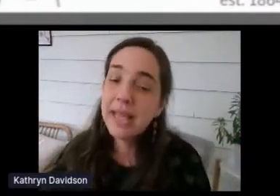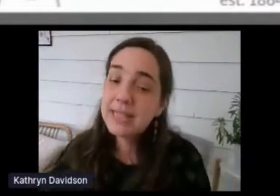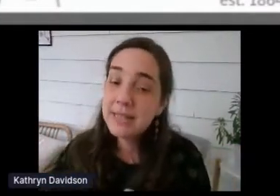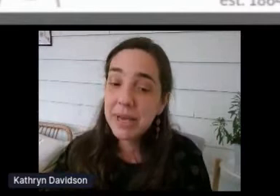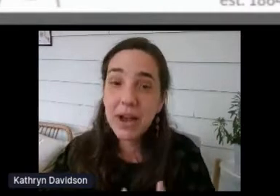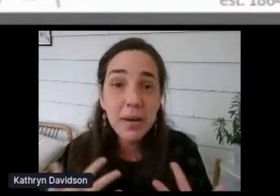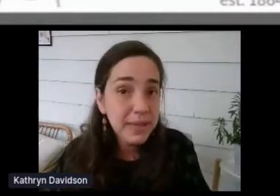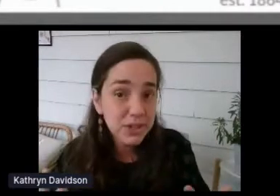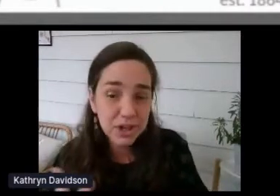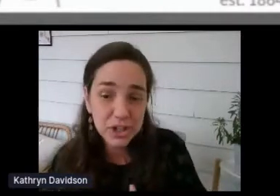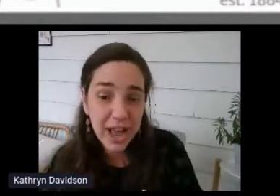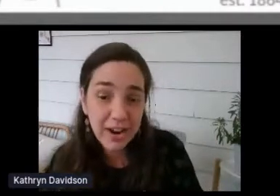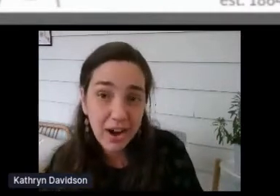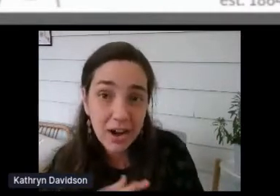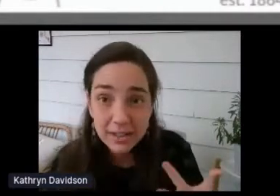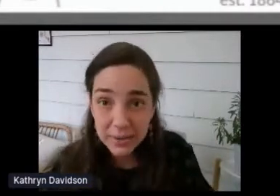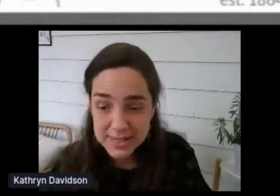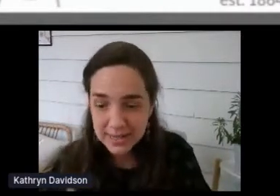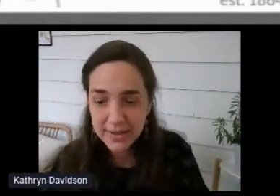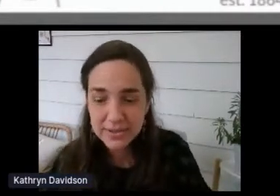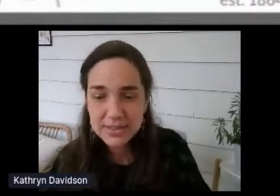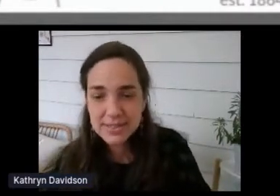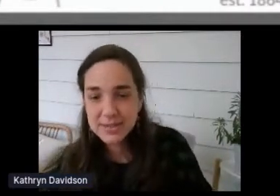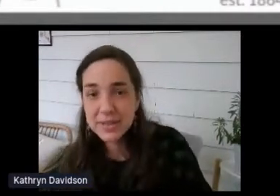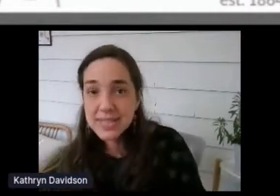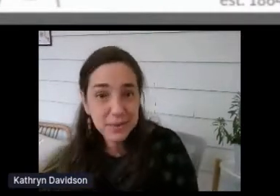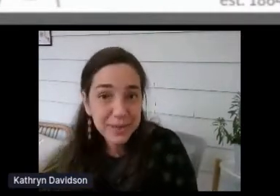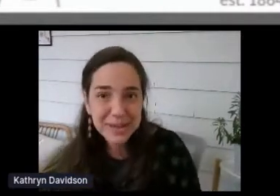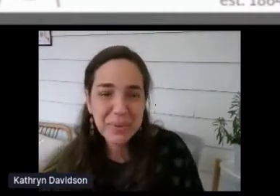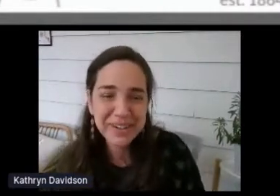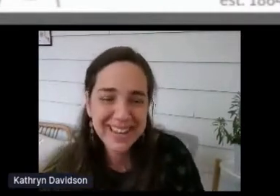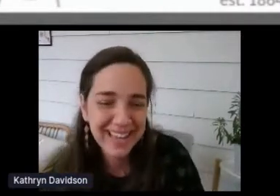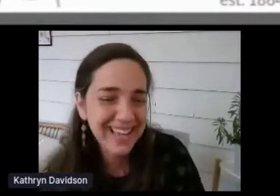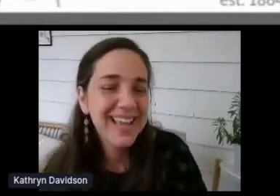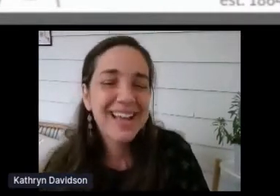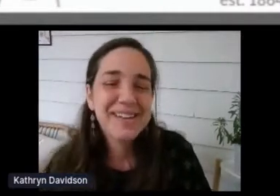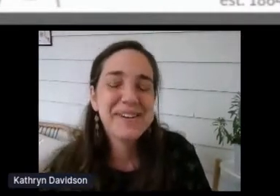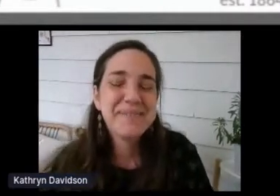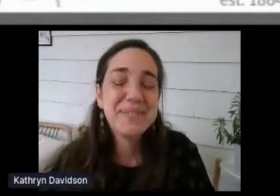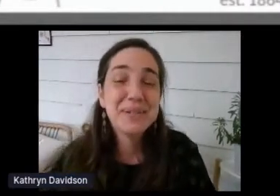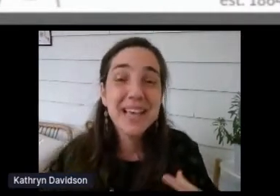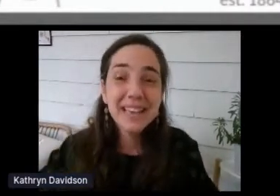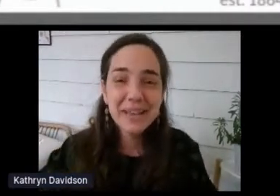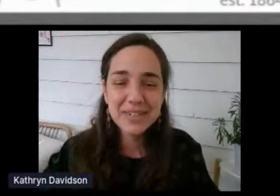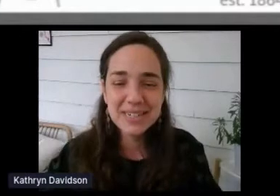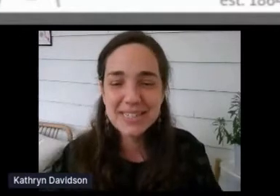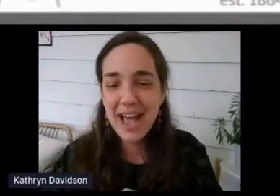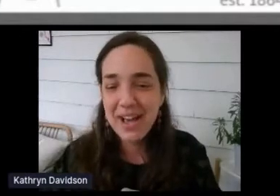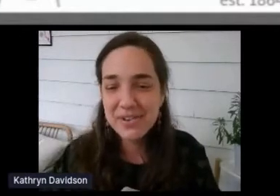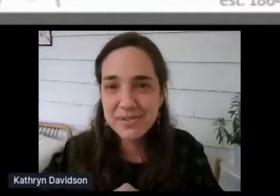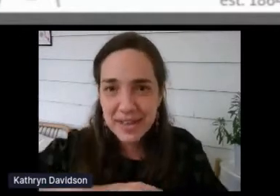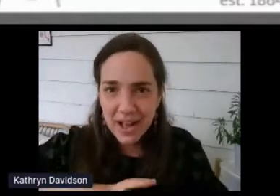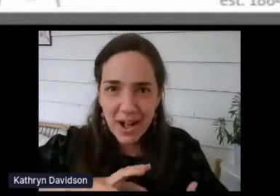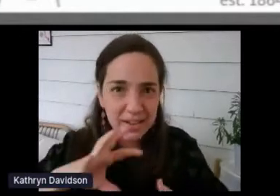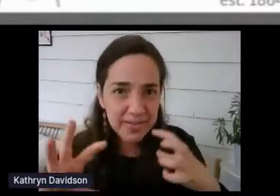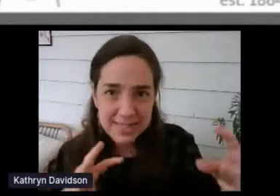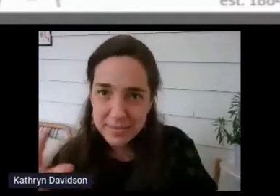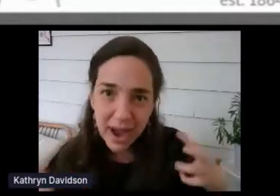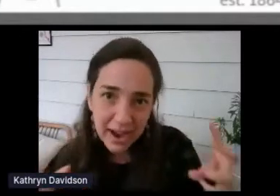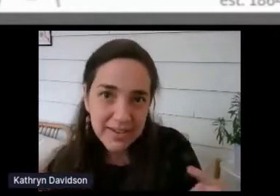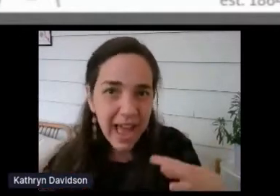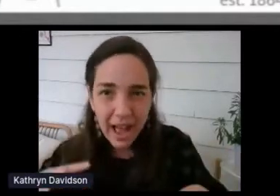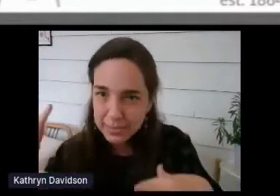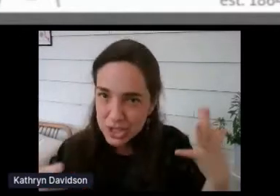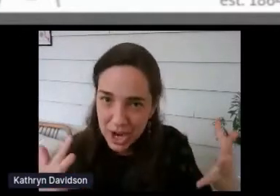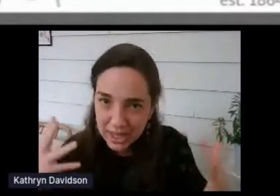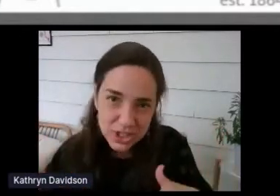They exhibit complex structure at all linguistic levels. So this is a really important thing. So sign languages have all of the same